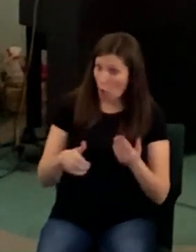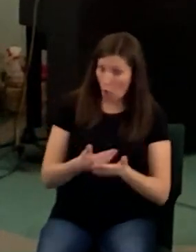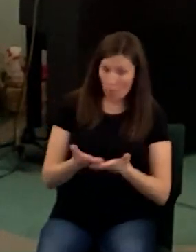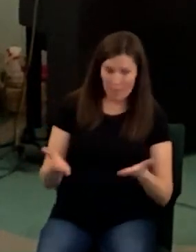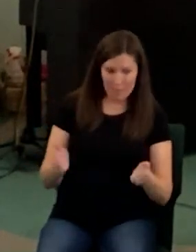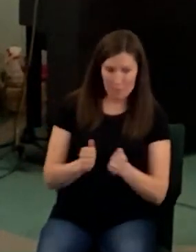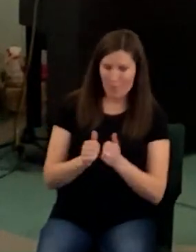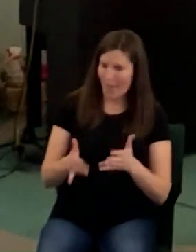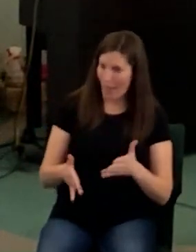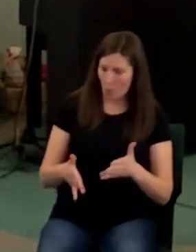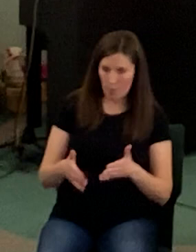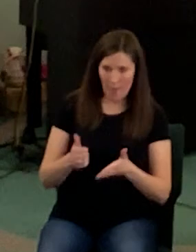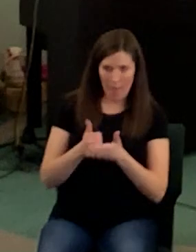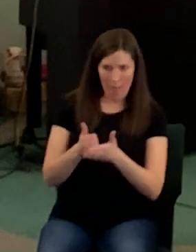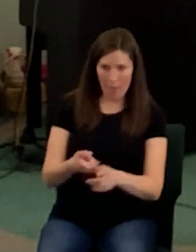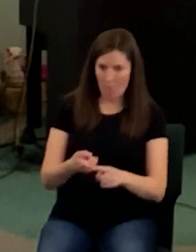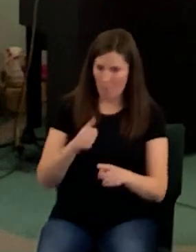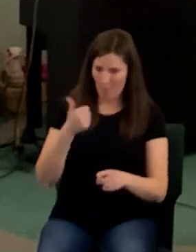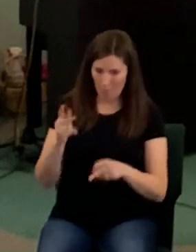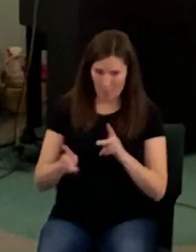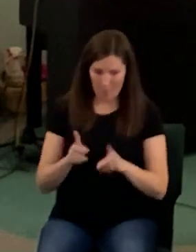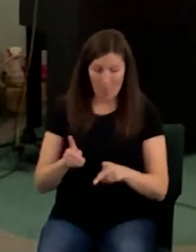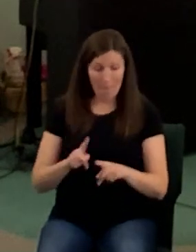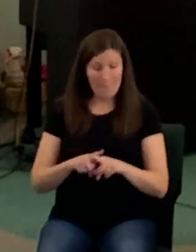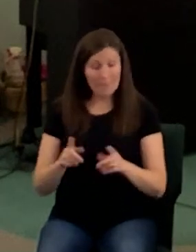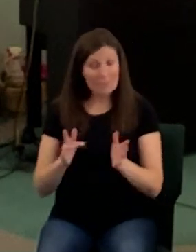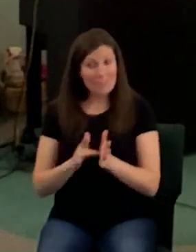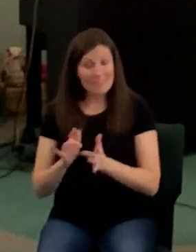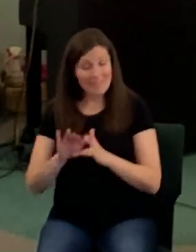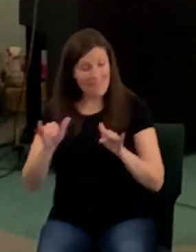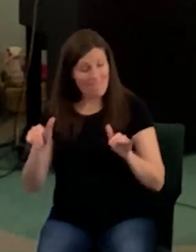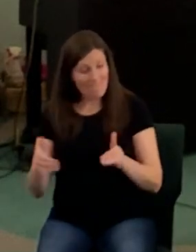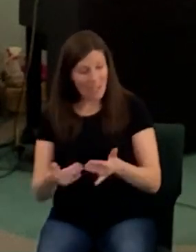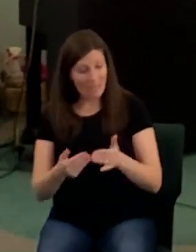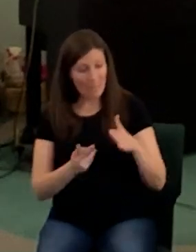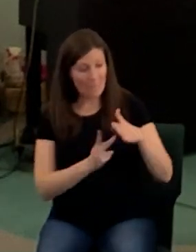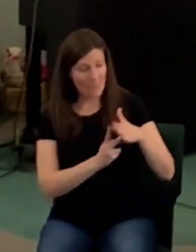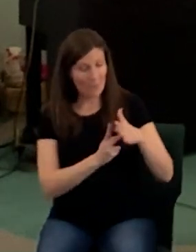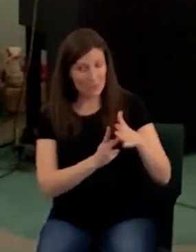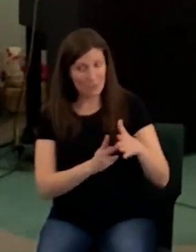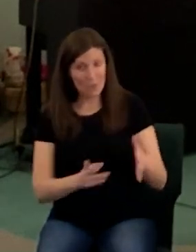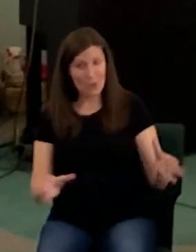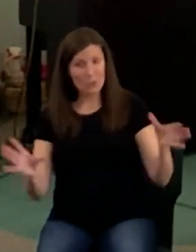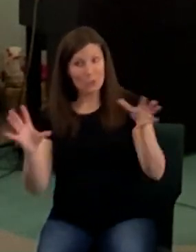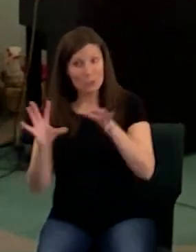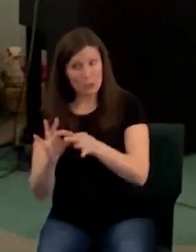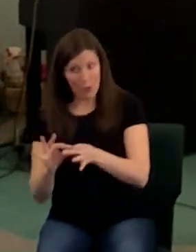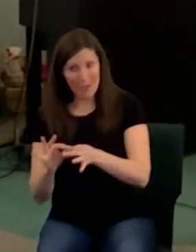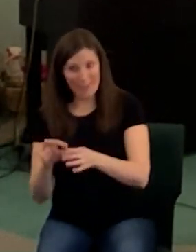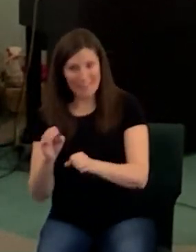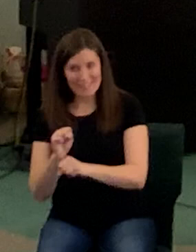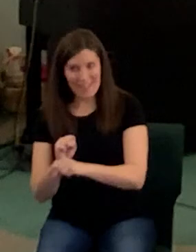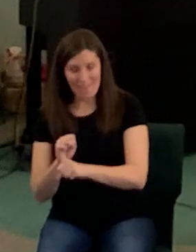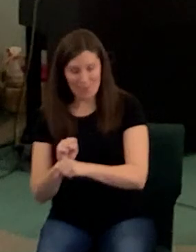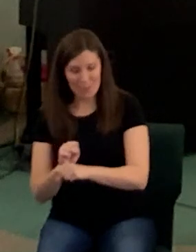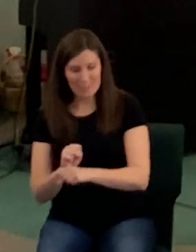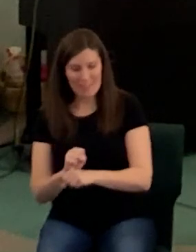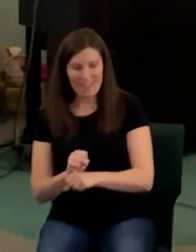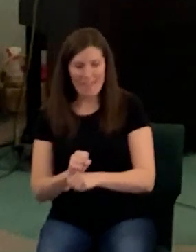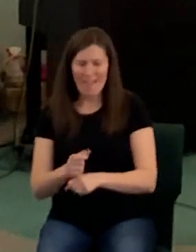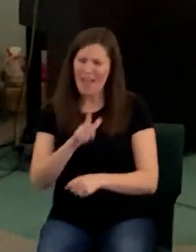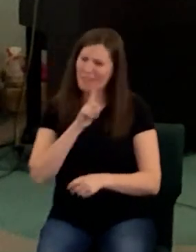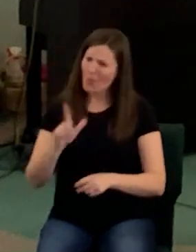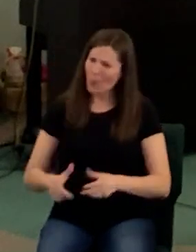from anyone, he invited Peter to contribute the fruit of his efforts. The Lord wants to enjoy the victory